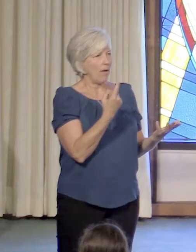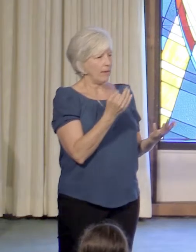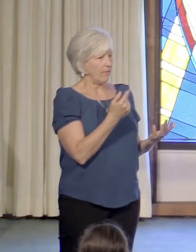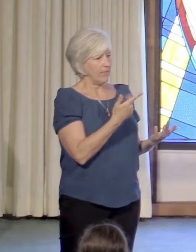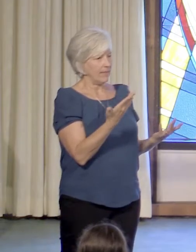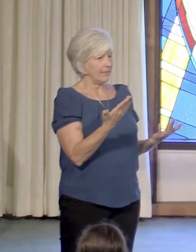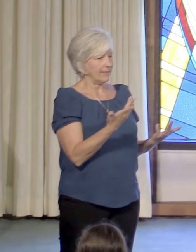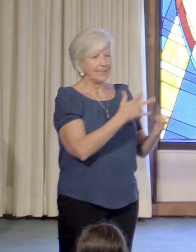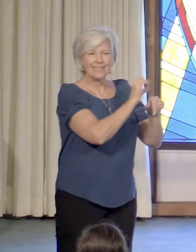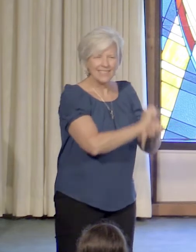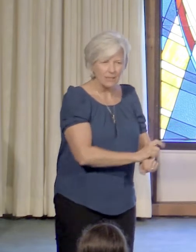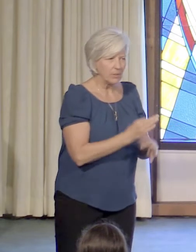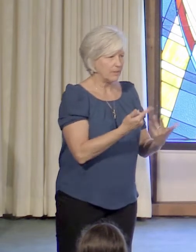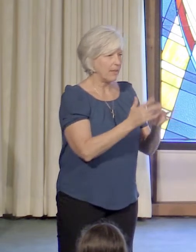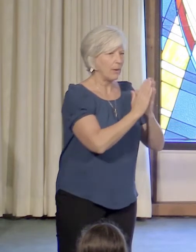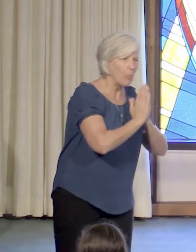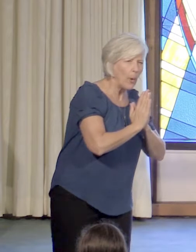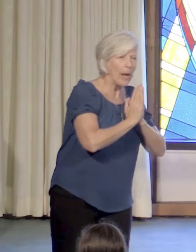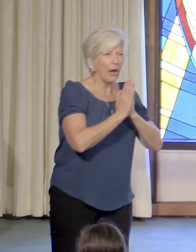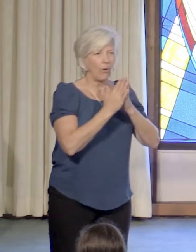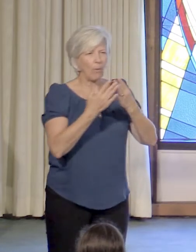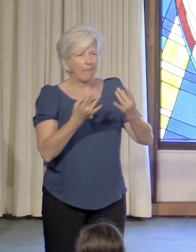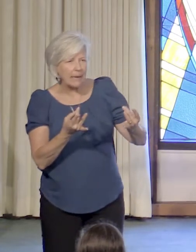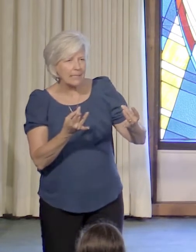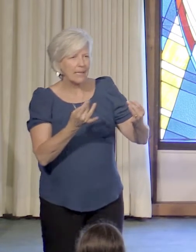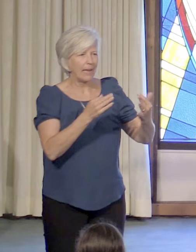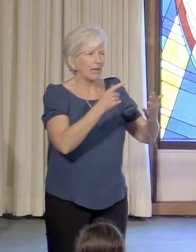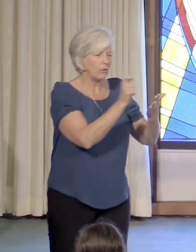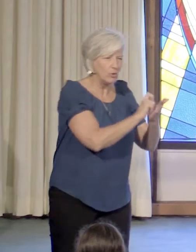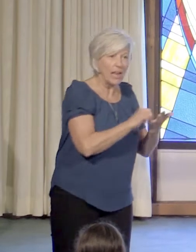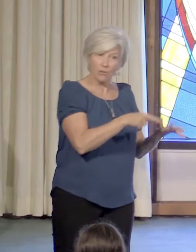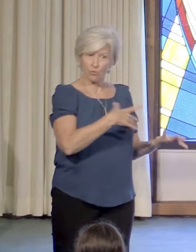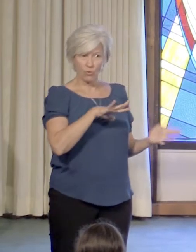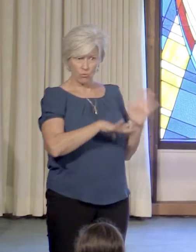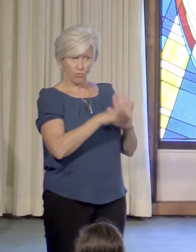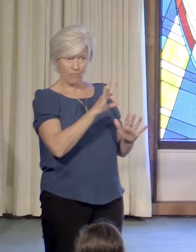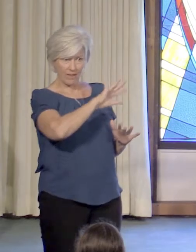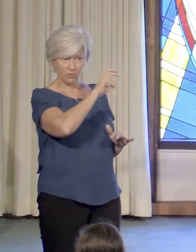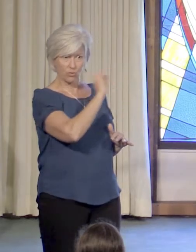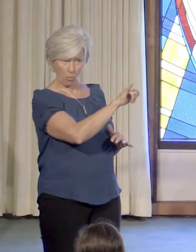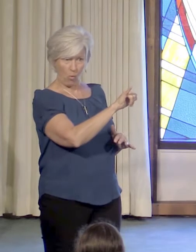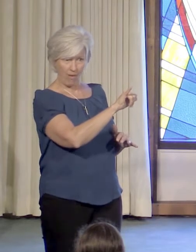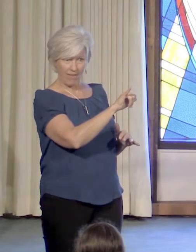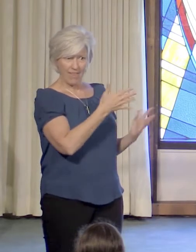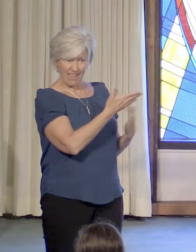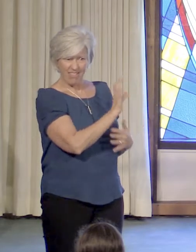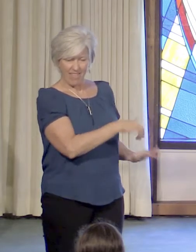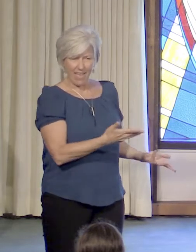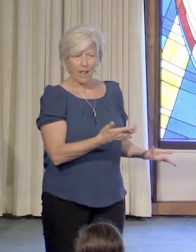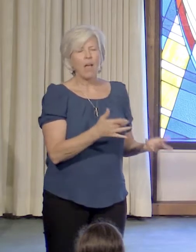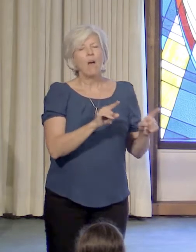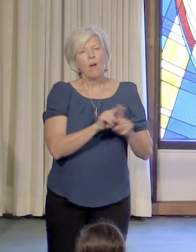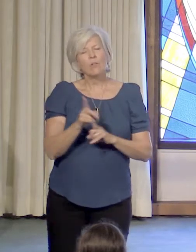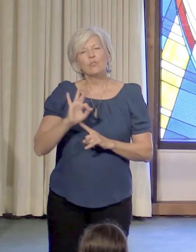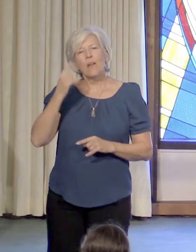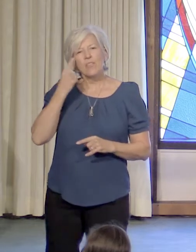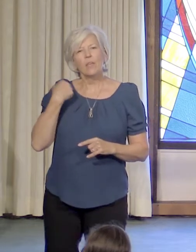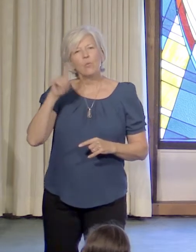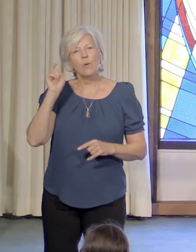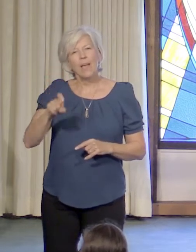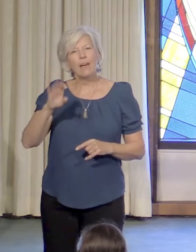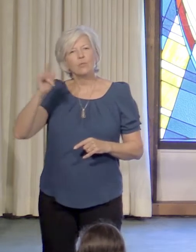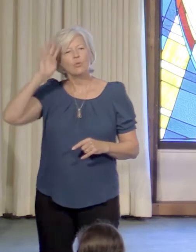or journaling, whatever it might be, and you really find some joy in that, I think we also have to create spaces where